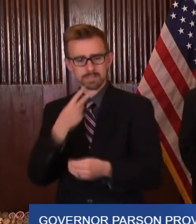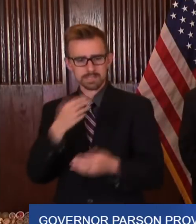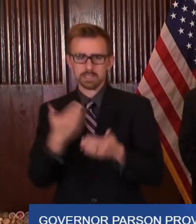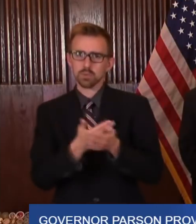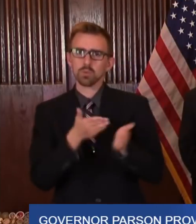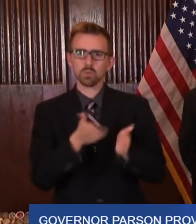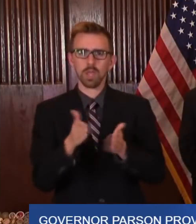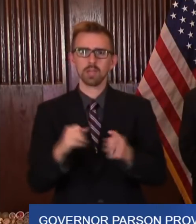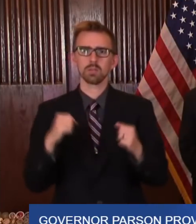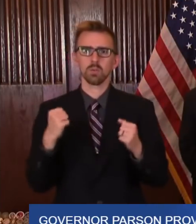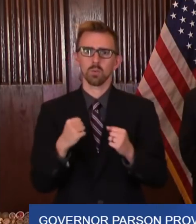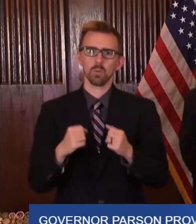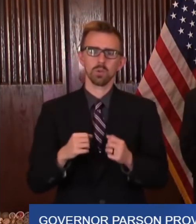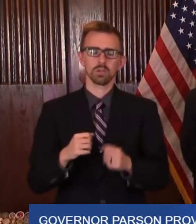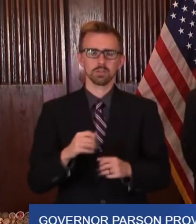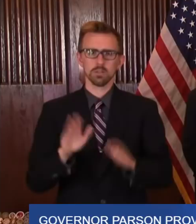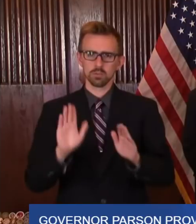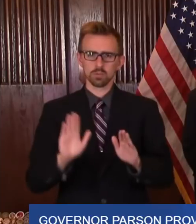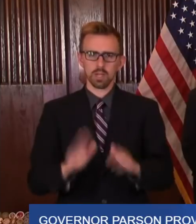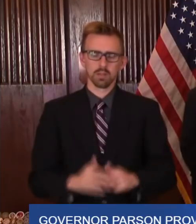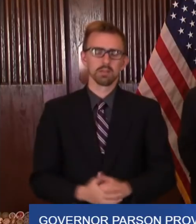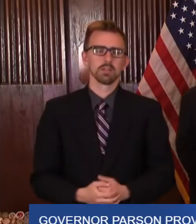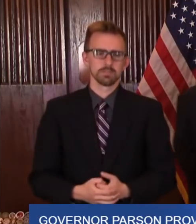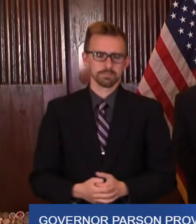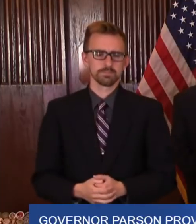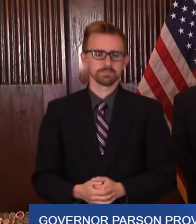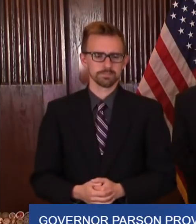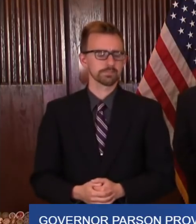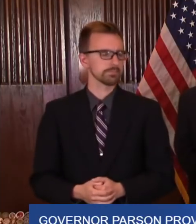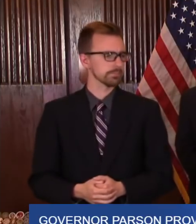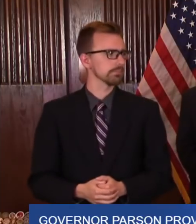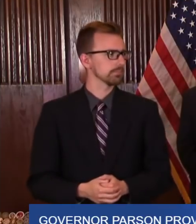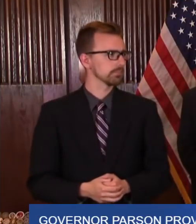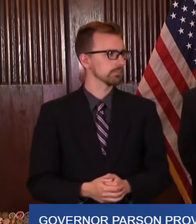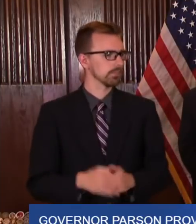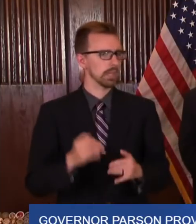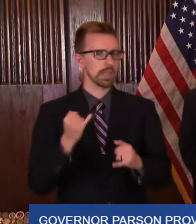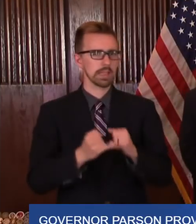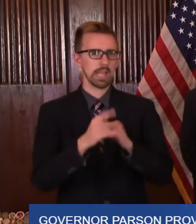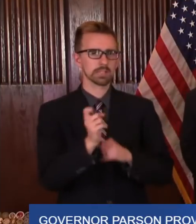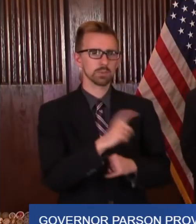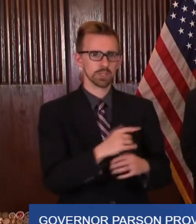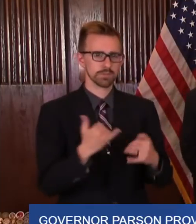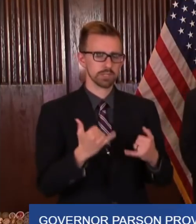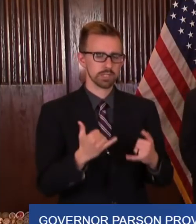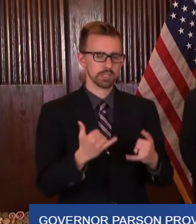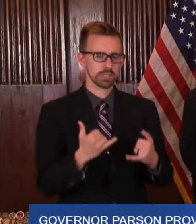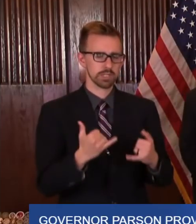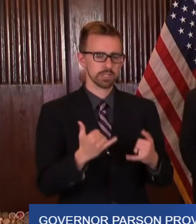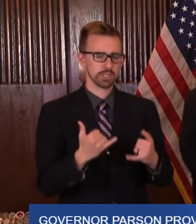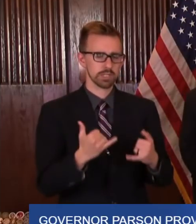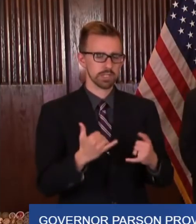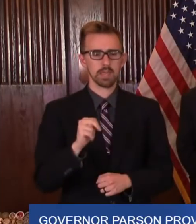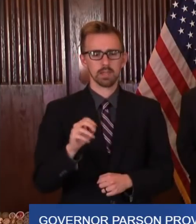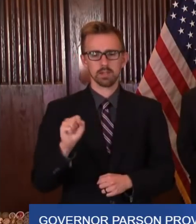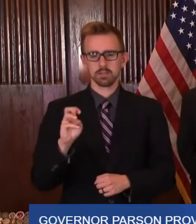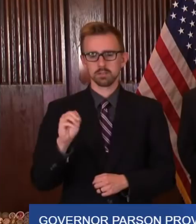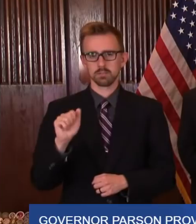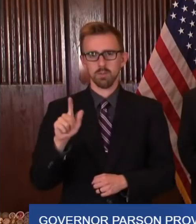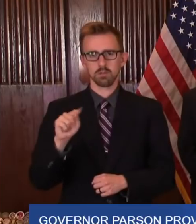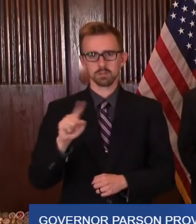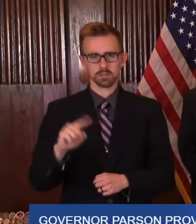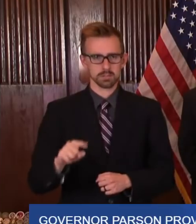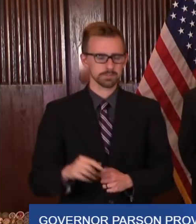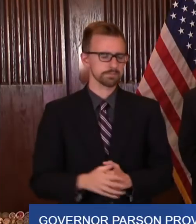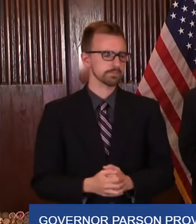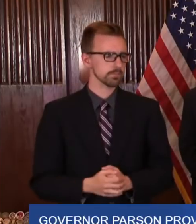that is essentially unprecedented. All right, and the final question for today. Dr. Williams, this is from Megan Smaltz, KRCG.